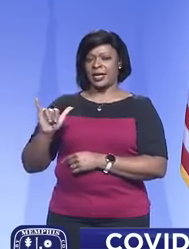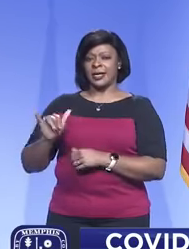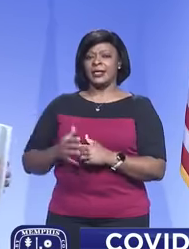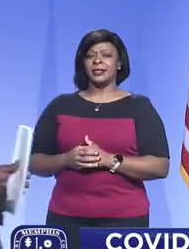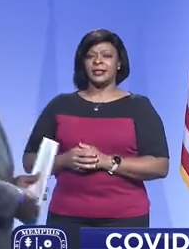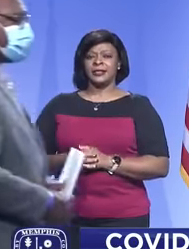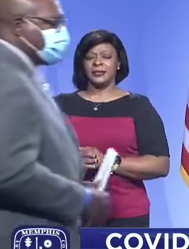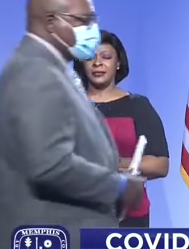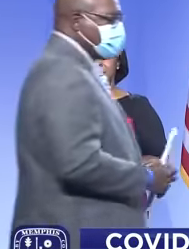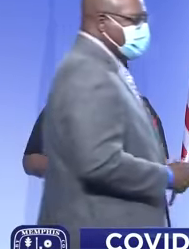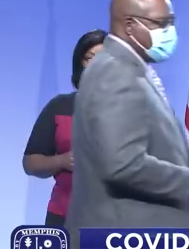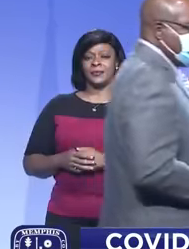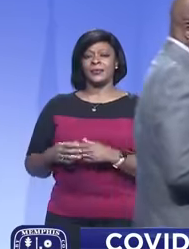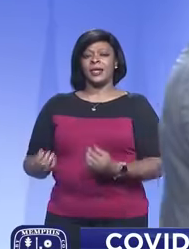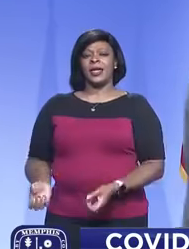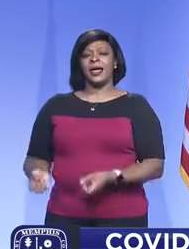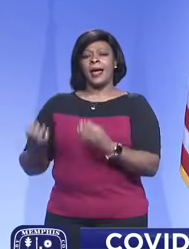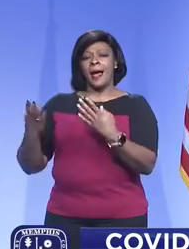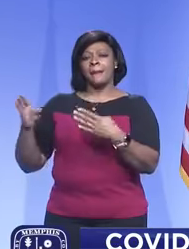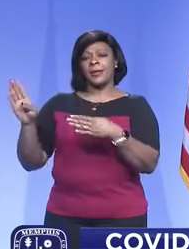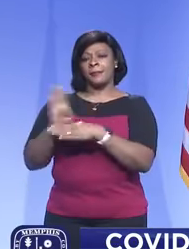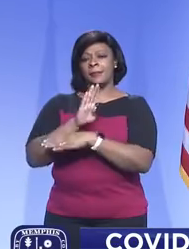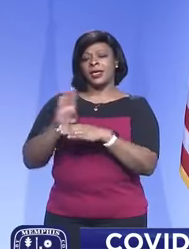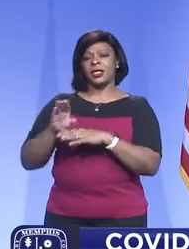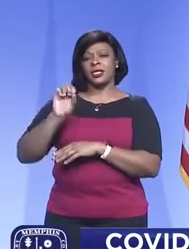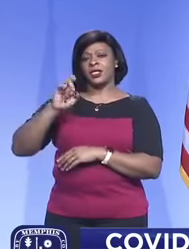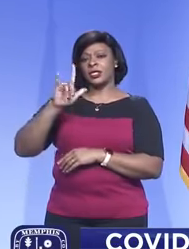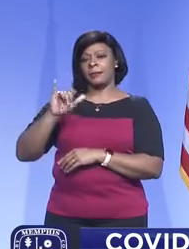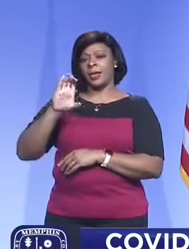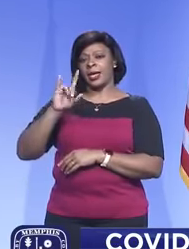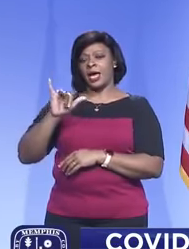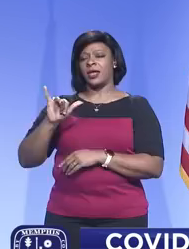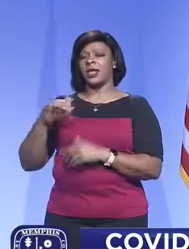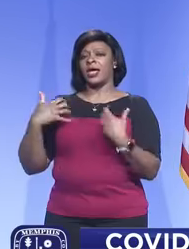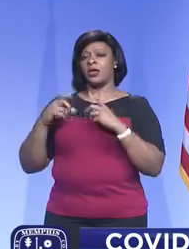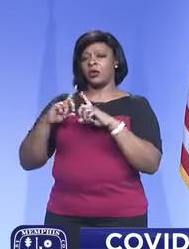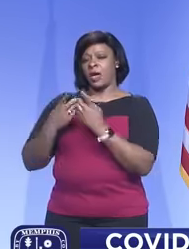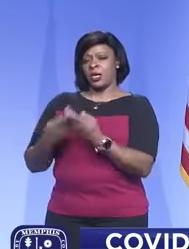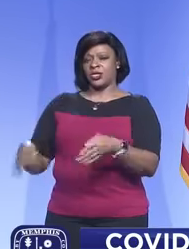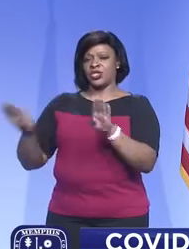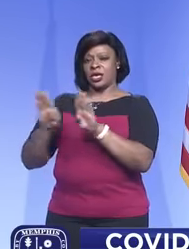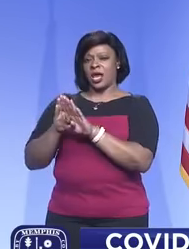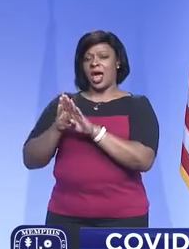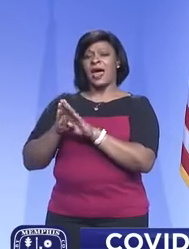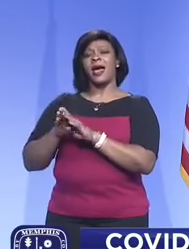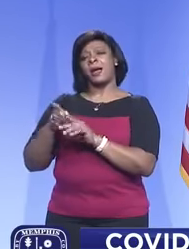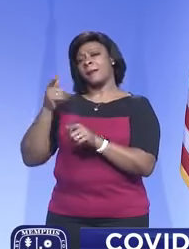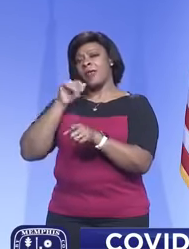many businesses has the Shelby County Health Department shut down due to a lack of compliance?